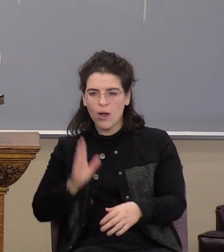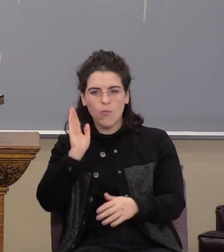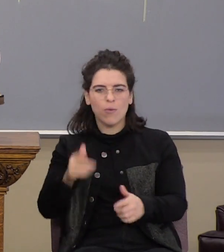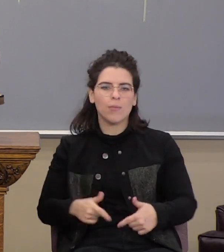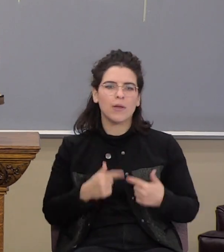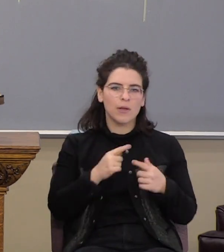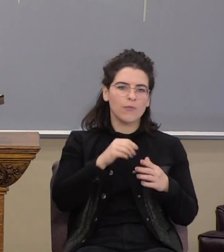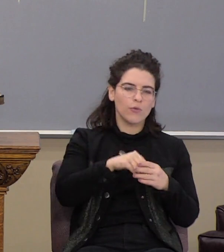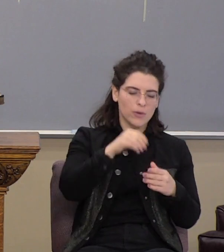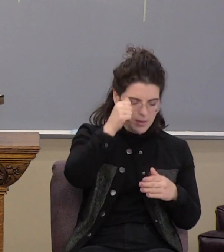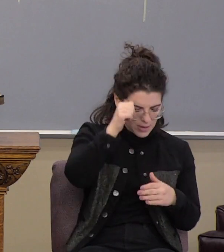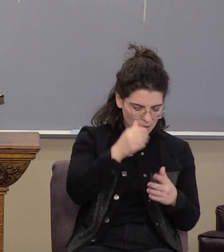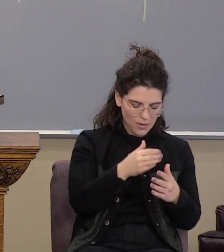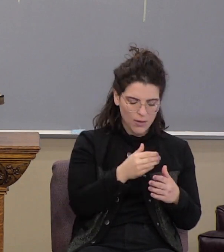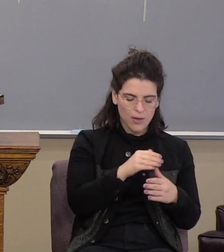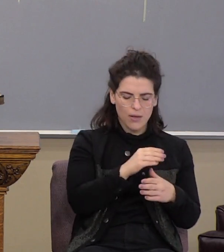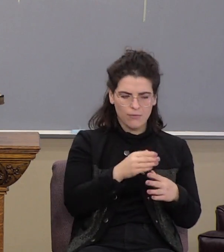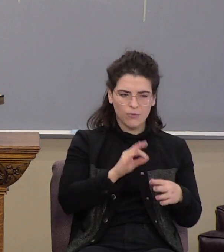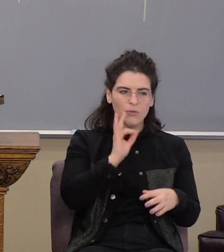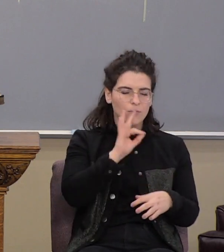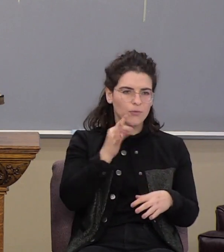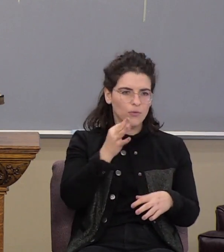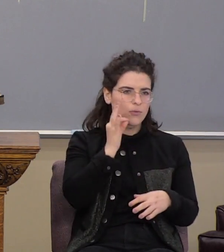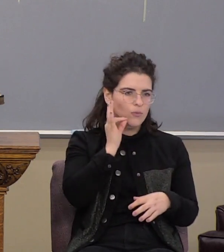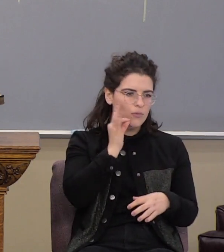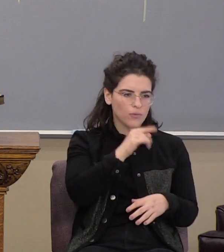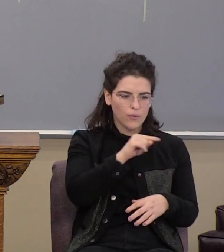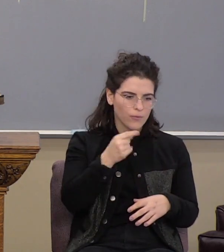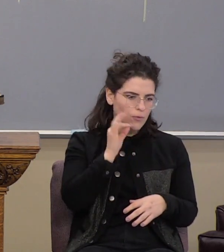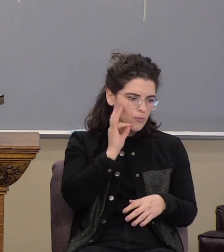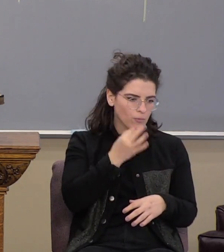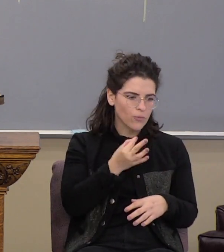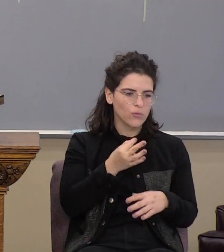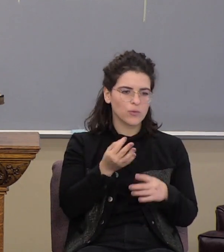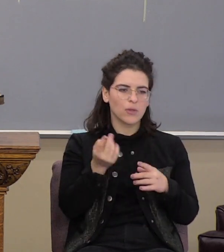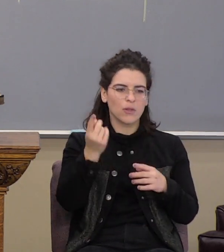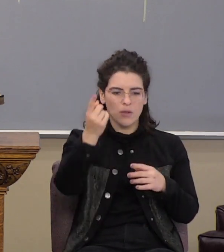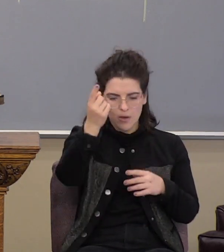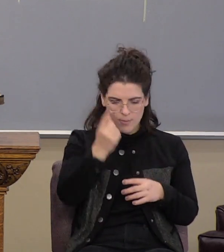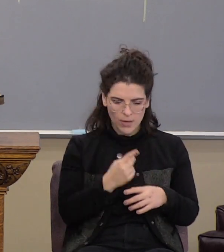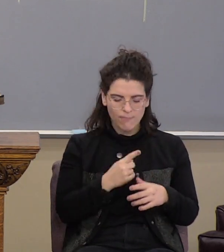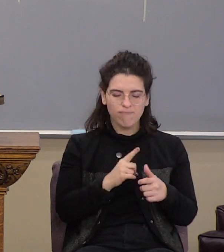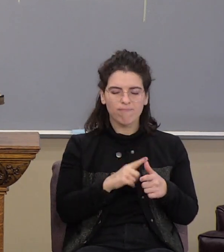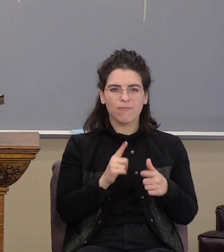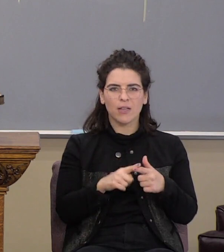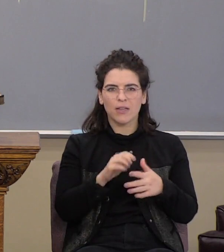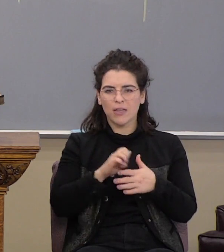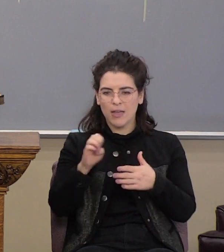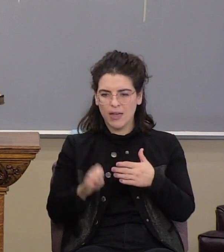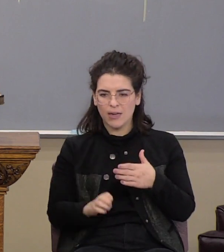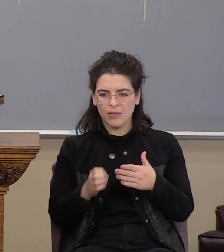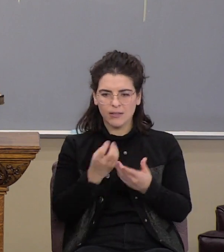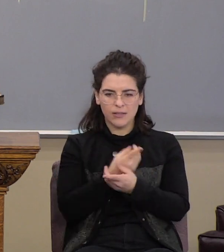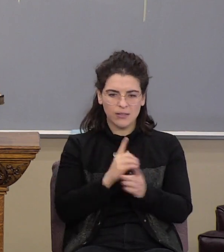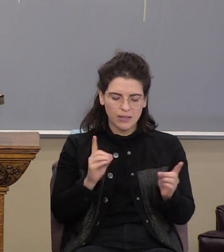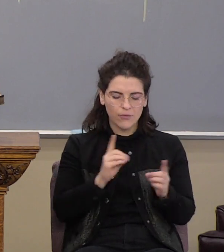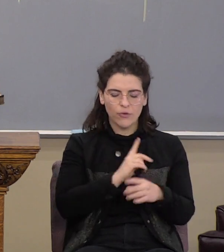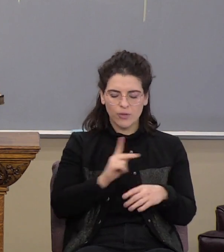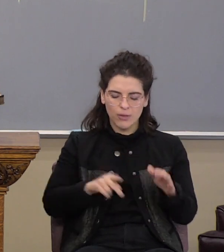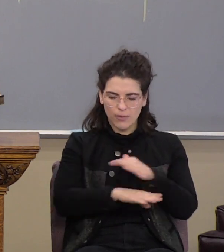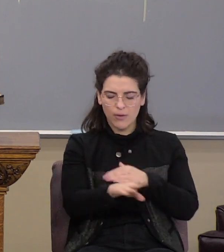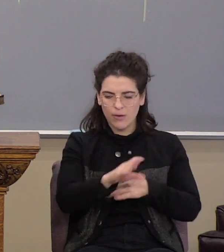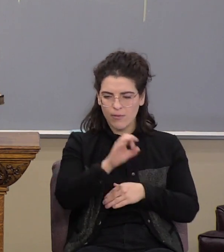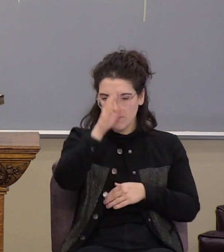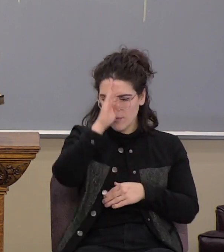his coming. Then cometh the end, when he shall have delivered up the kingdom to God, even the Father, when he shall have put down all rule and